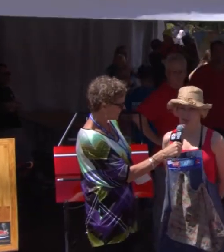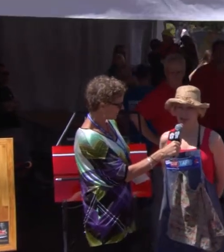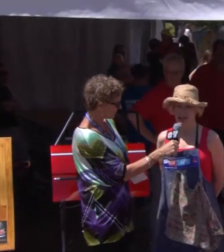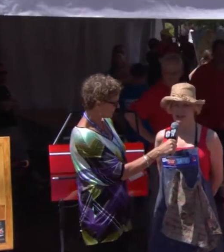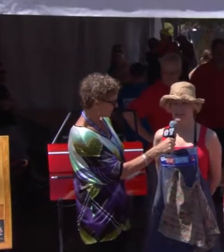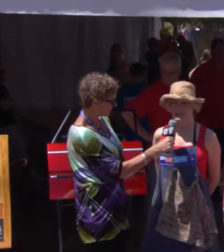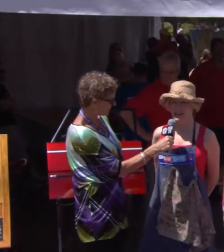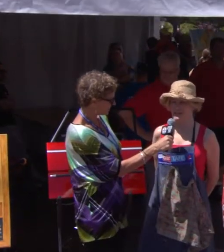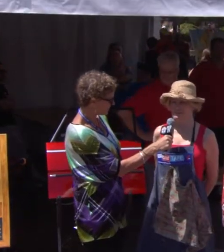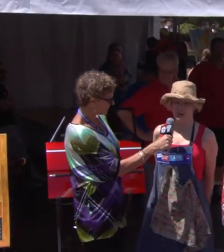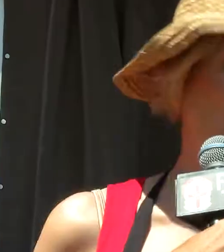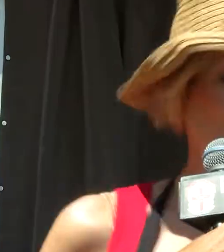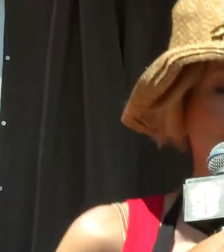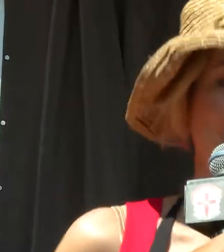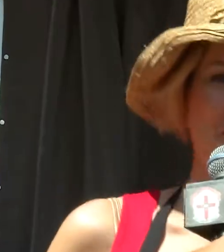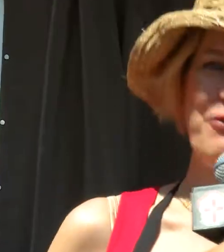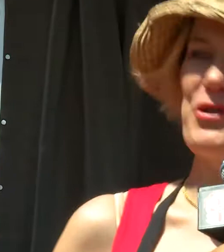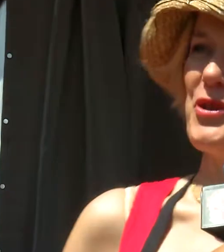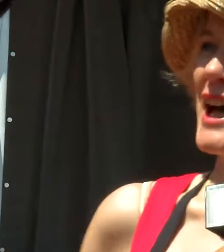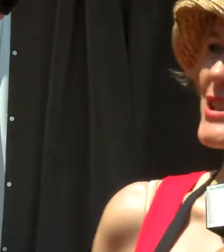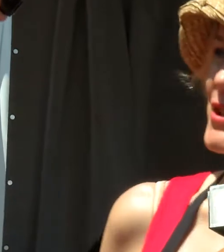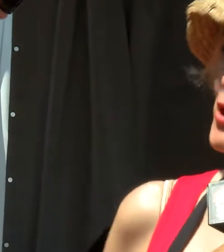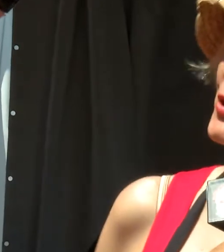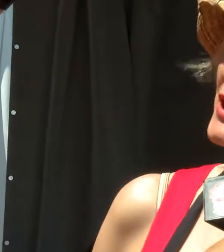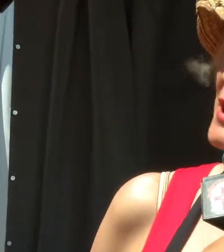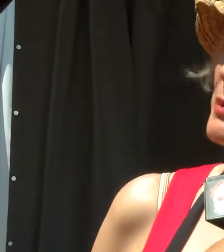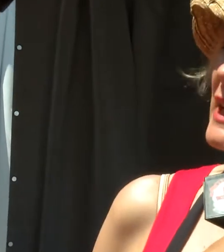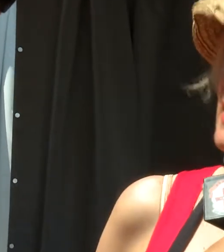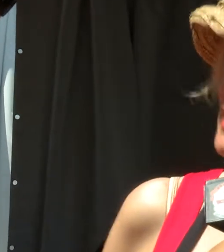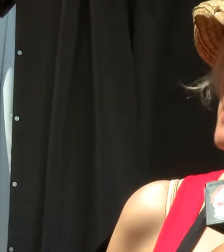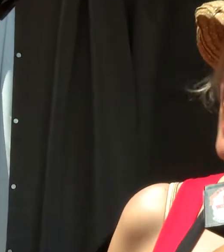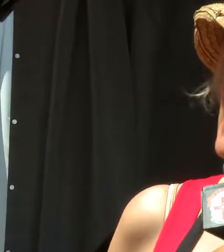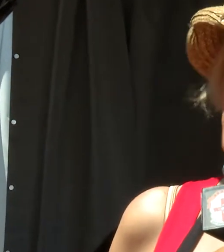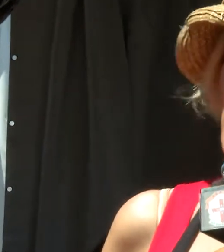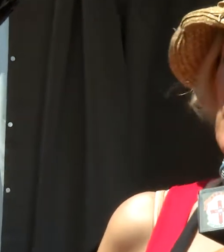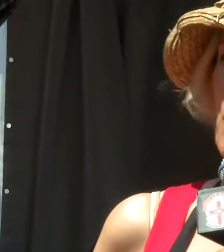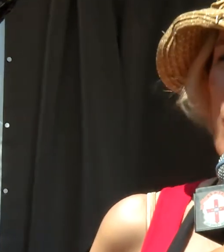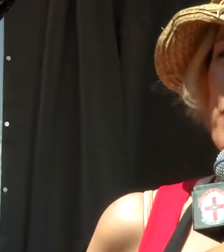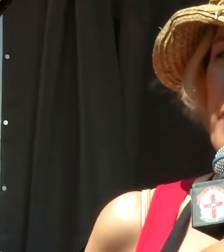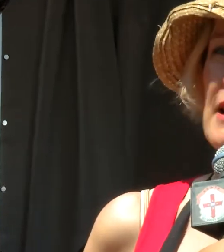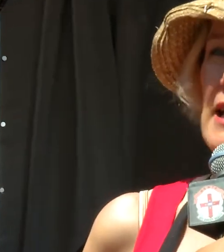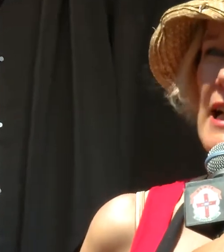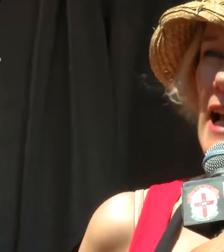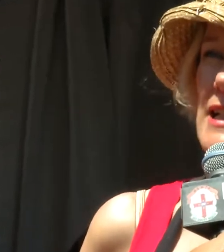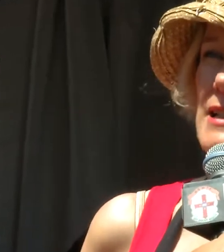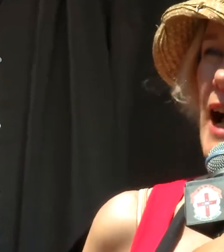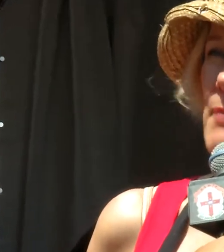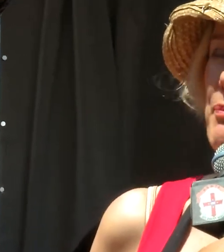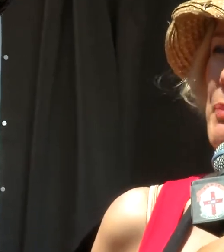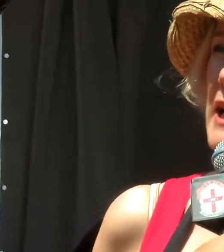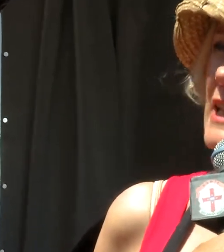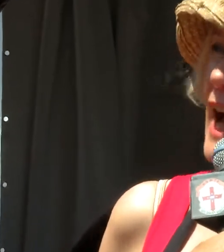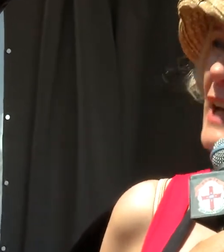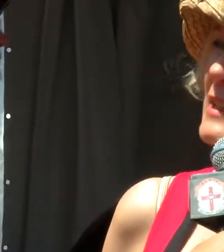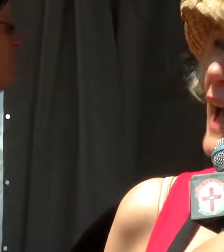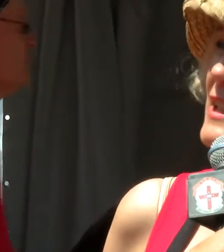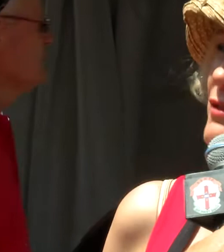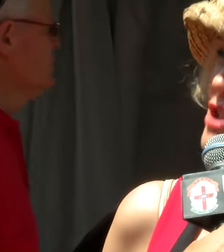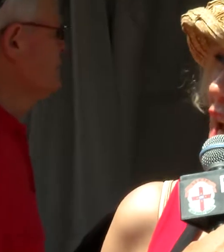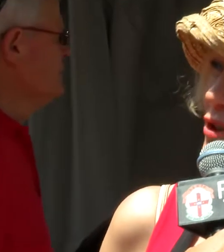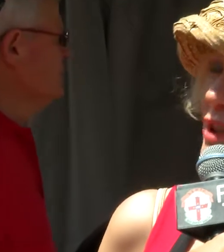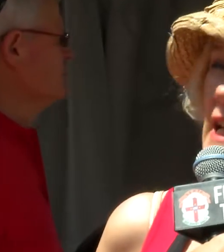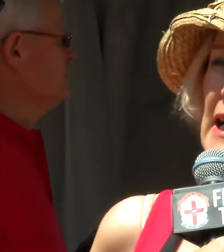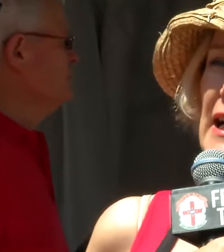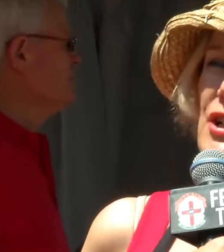the 4,000, we're three of the 4,000 students that are being displaced because all funding has been cut as